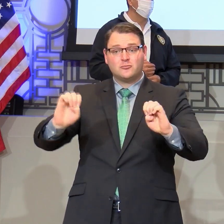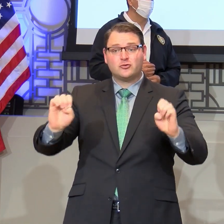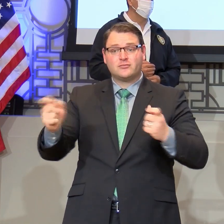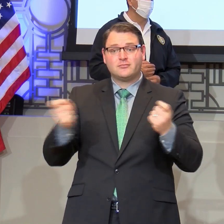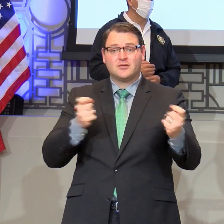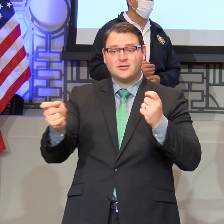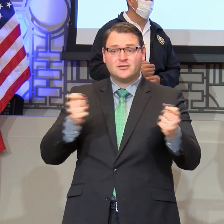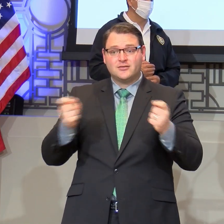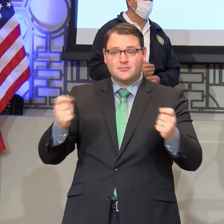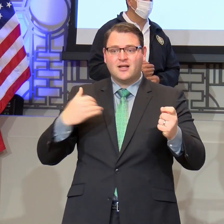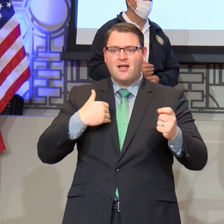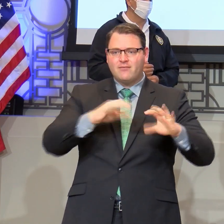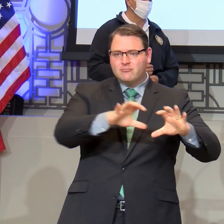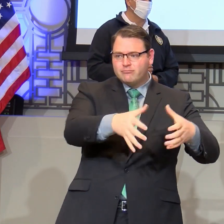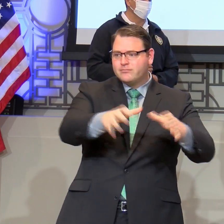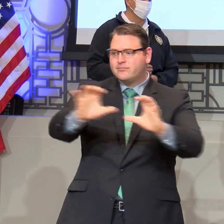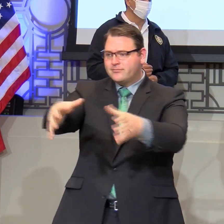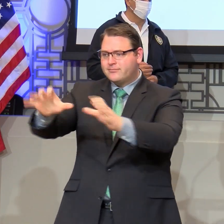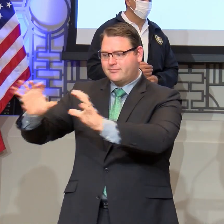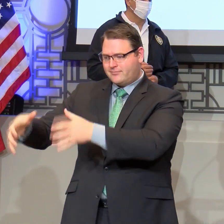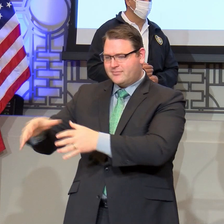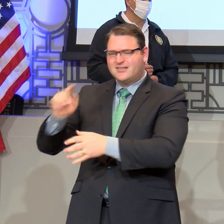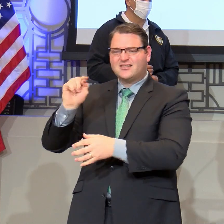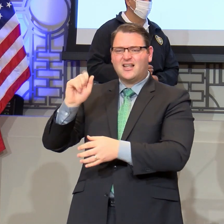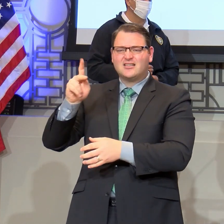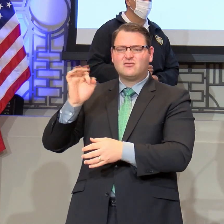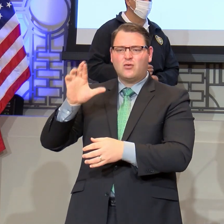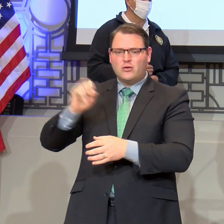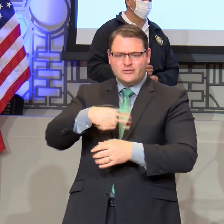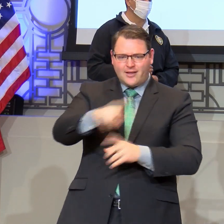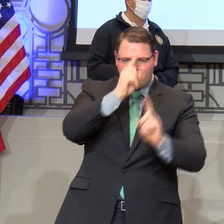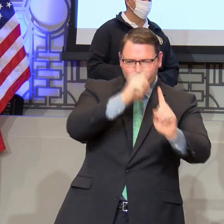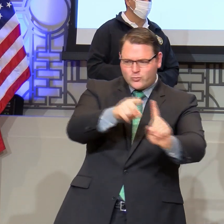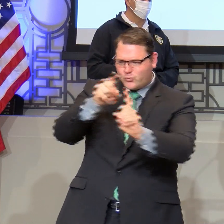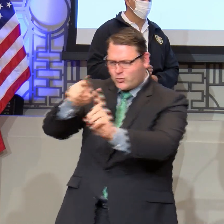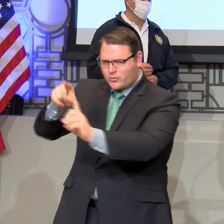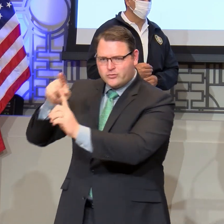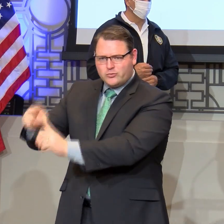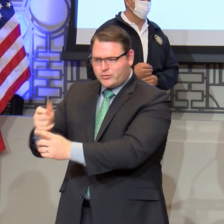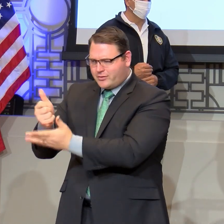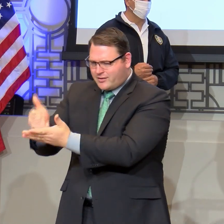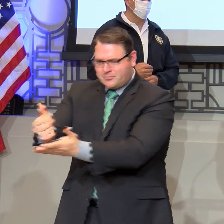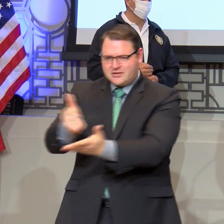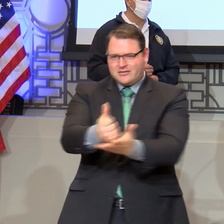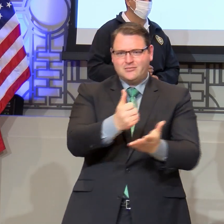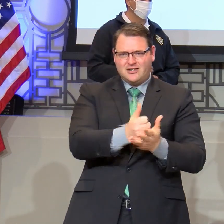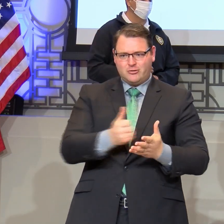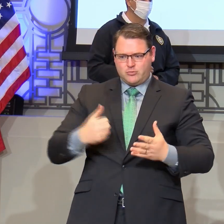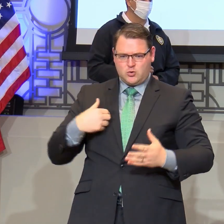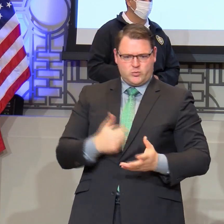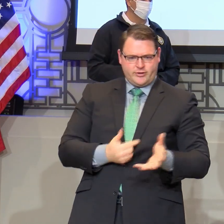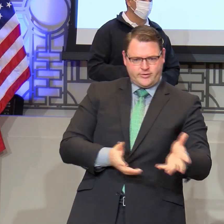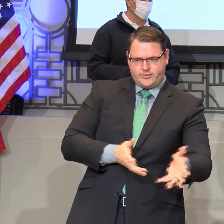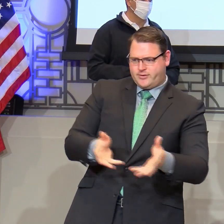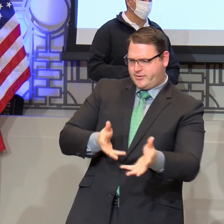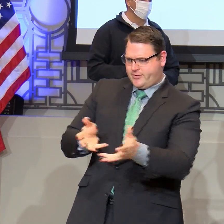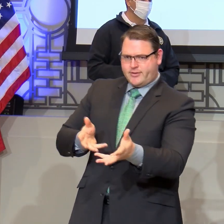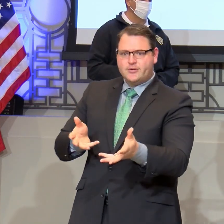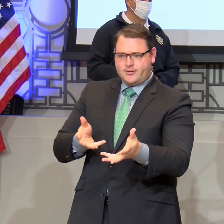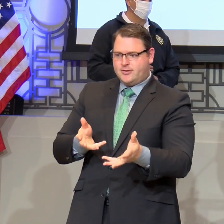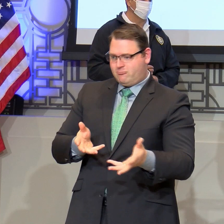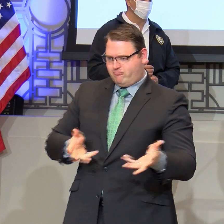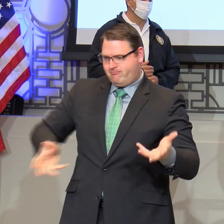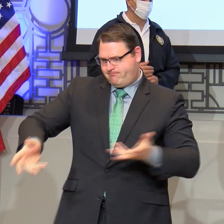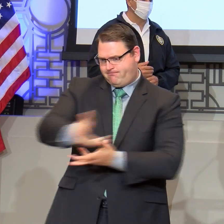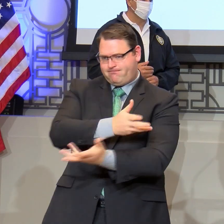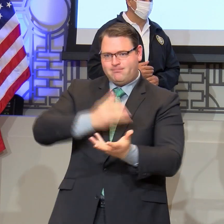task forces that we have within the city, making sure that everybody is providing proper information